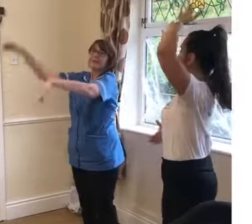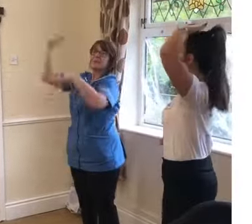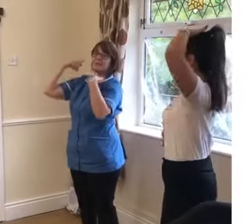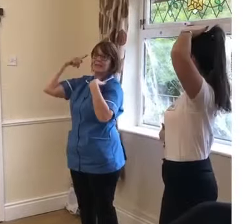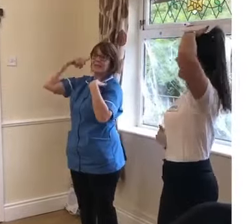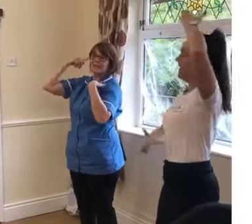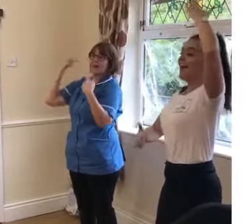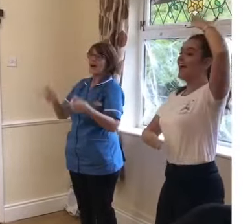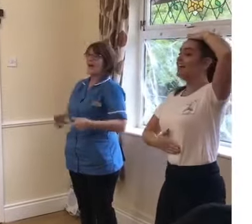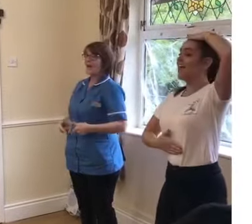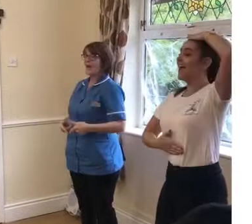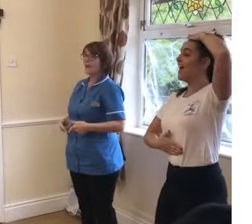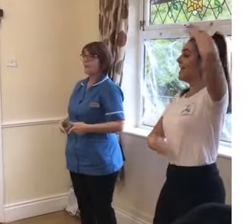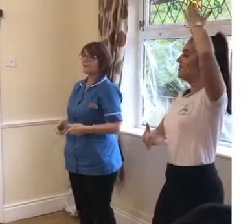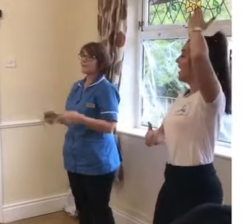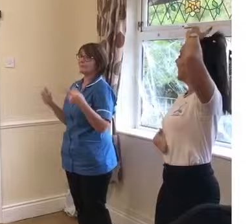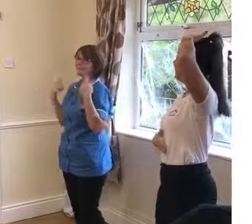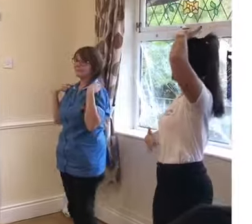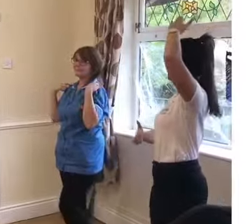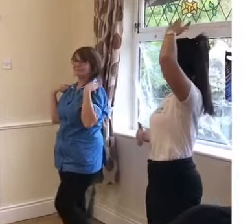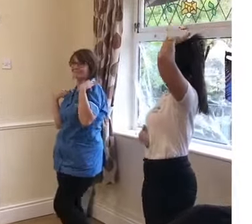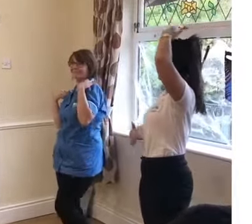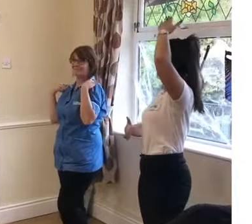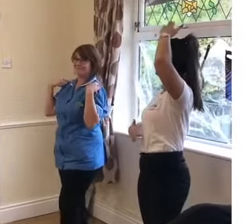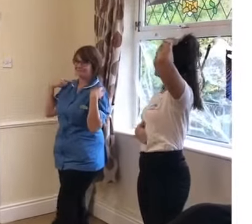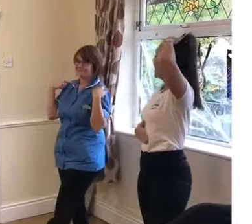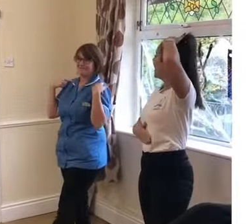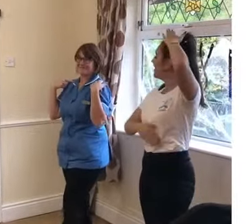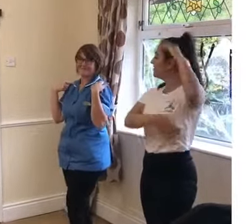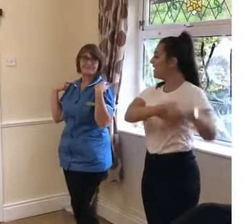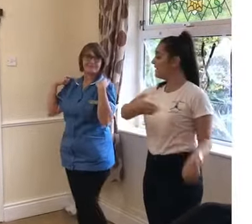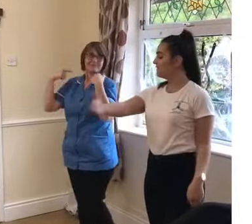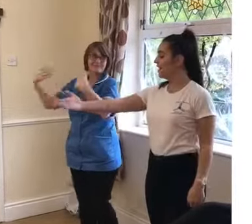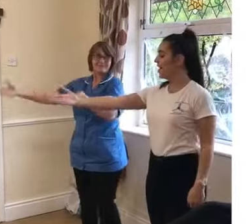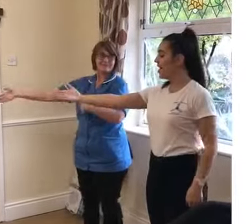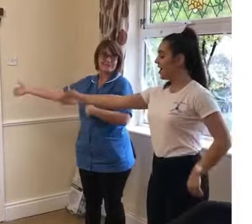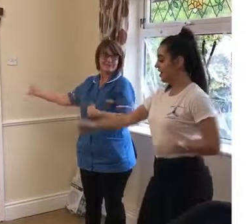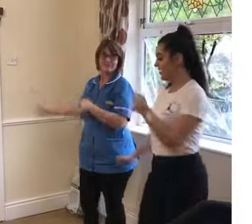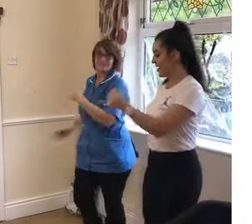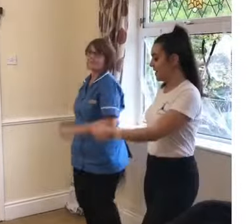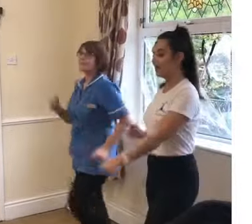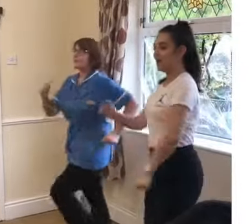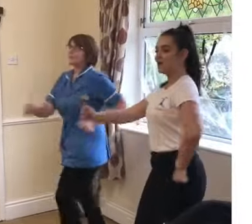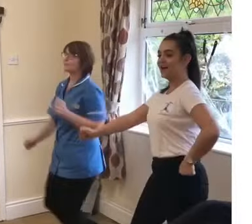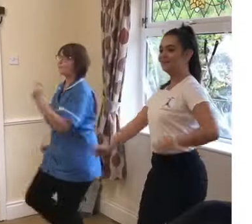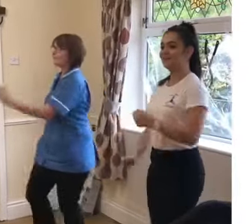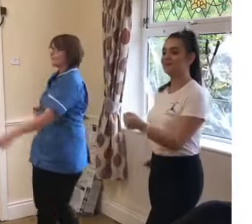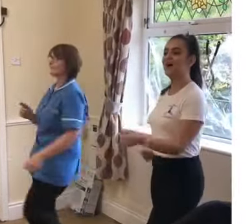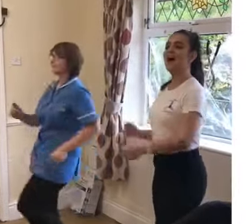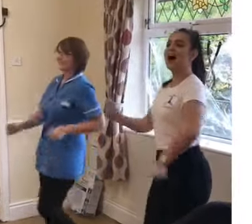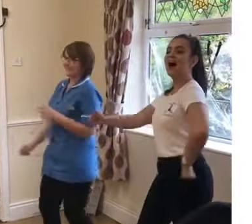Me, a name, I call myself, far along the ways to run.